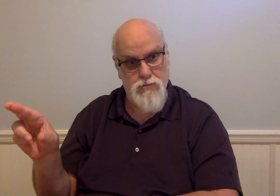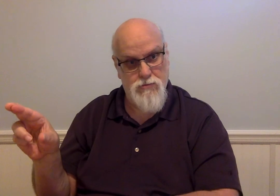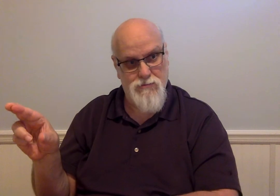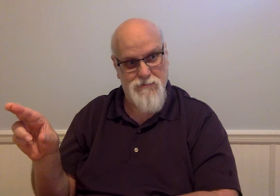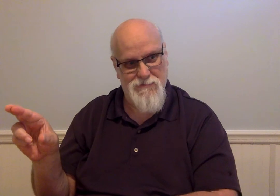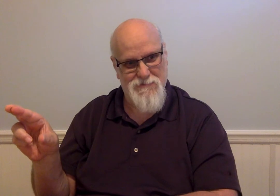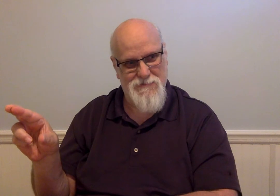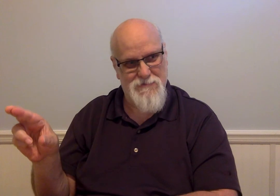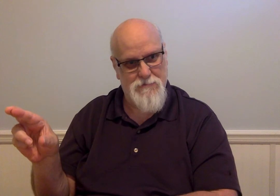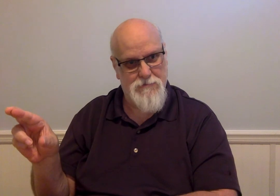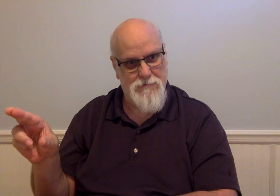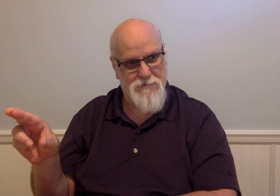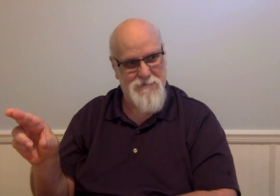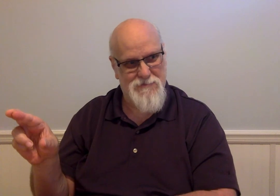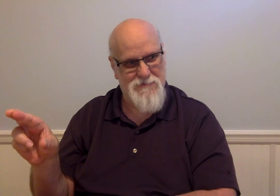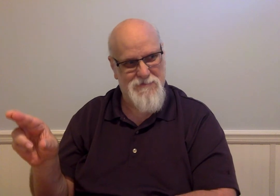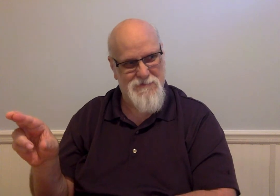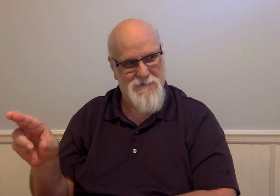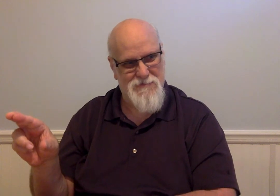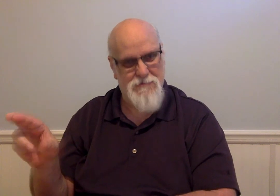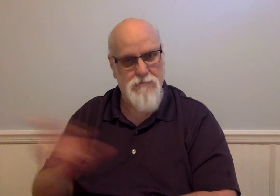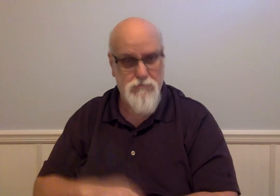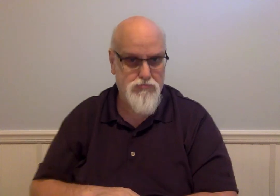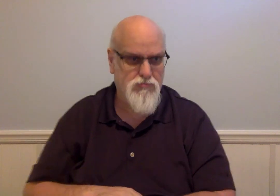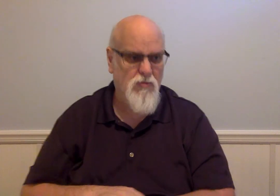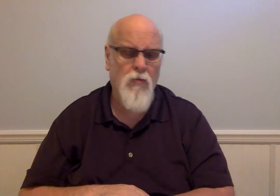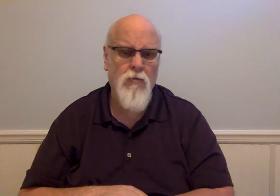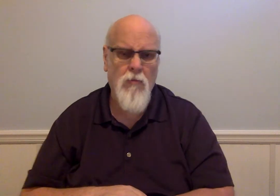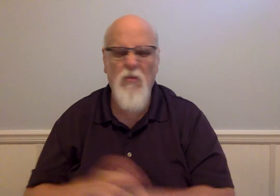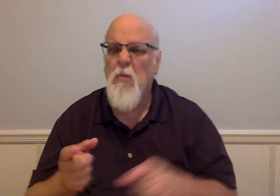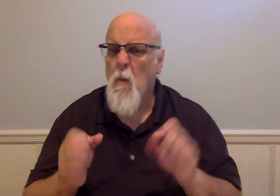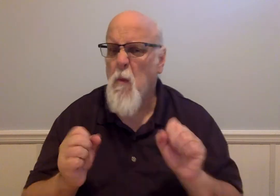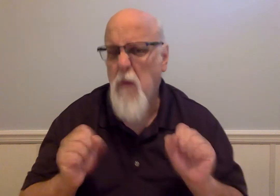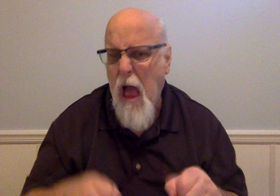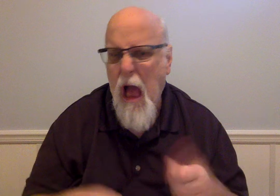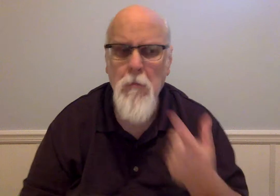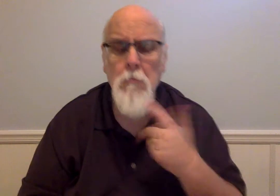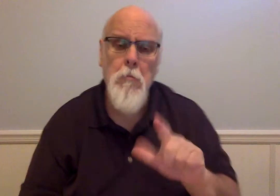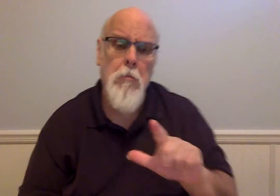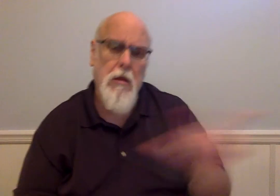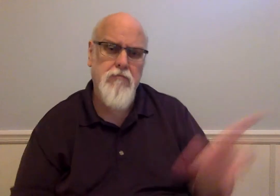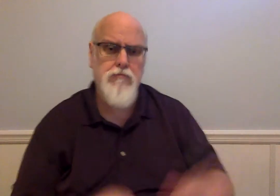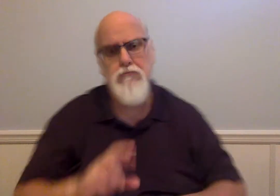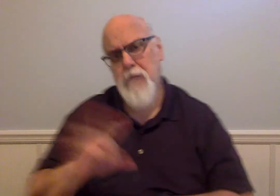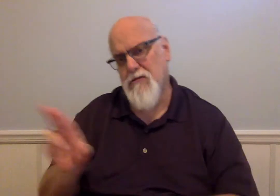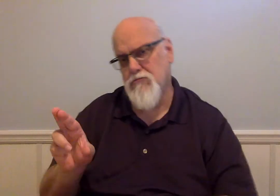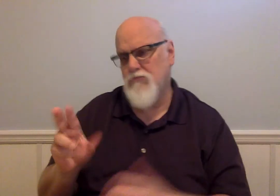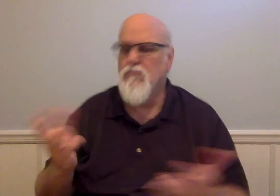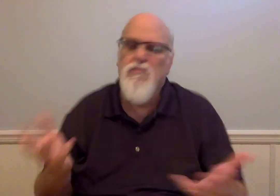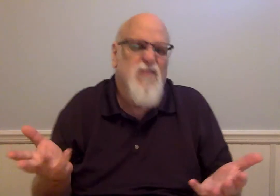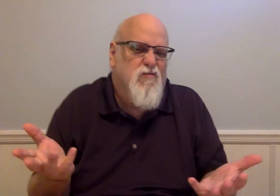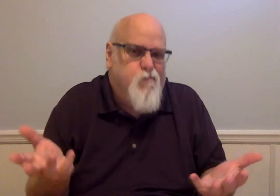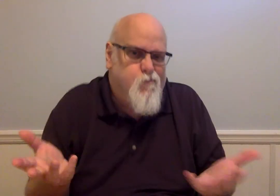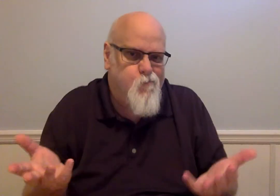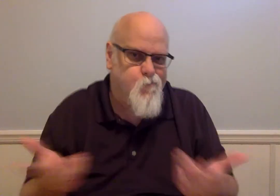use your right hand and go L across your body, and then right going towards the right. So left and right, that's okay.